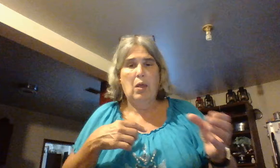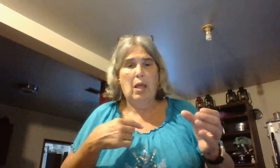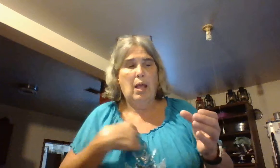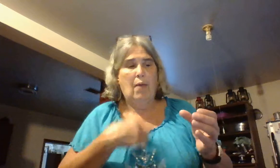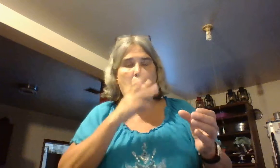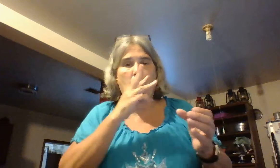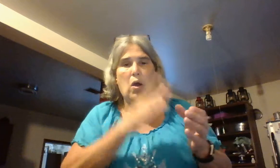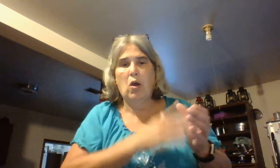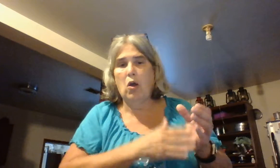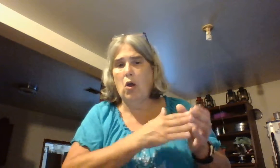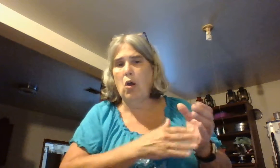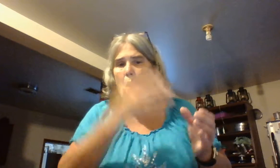of it. Why does it have water on the outside of it?